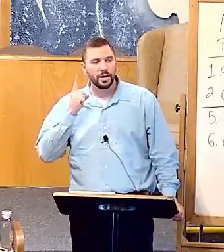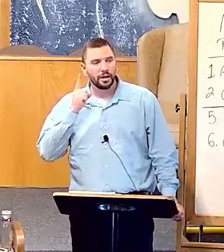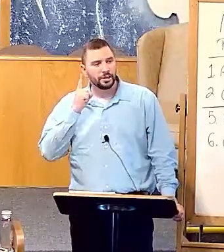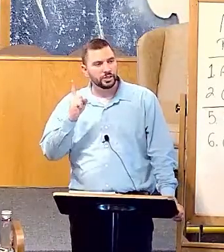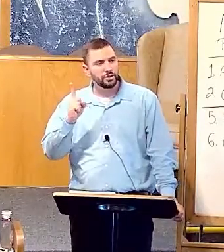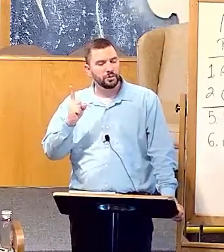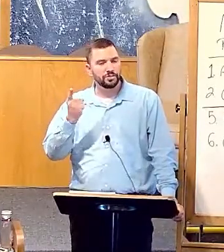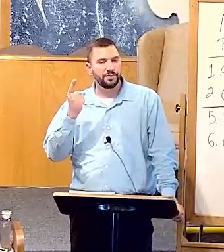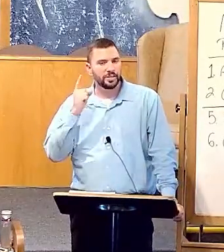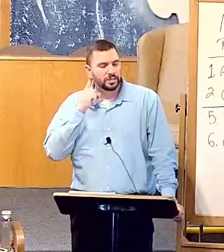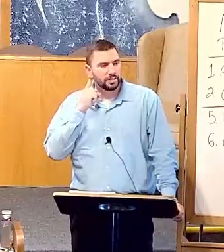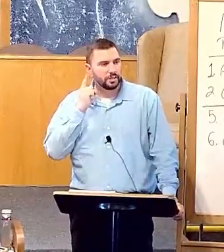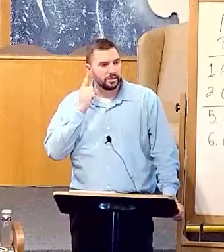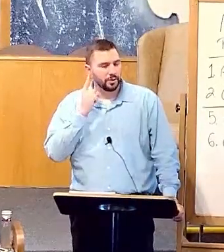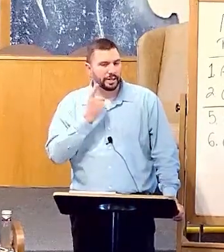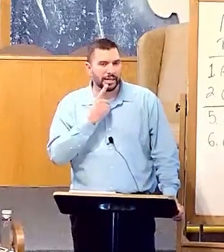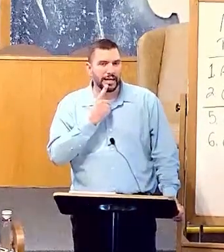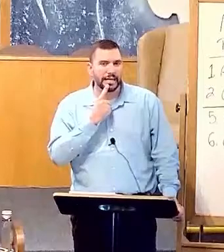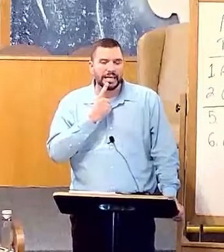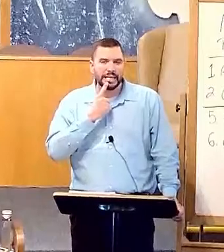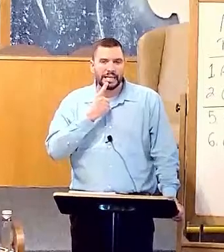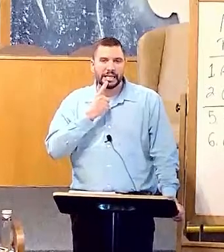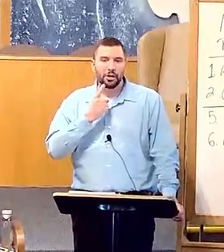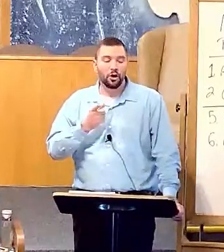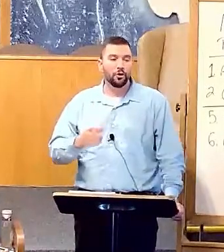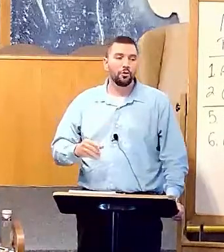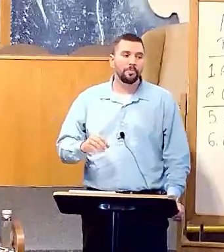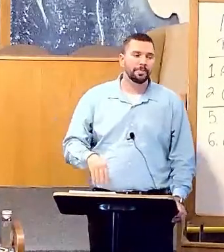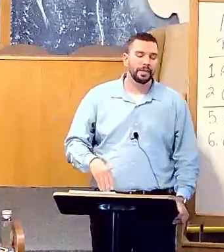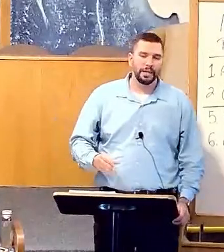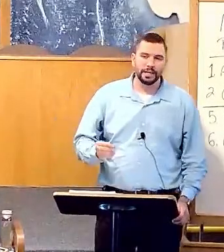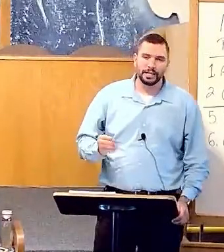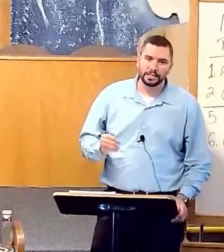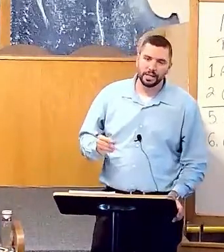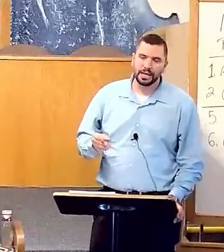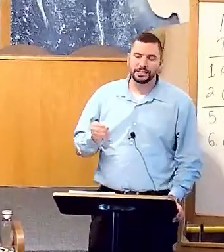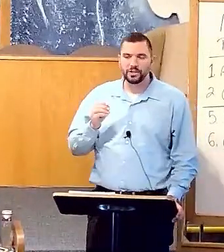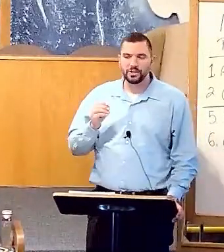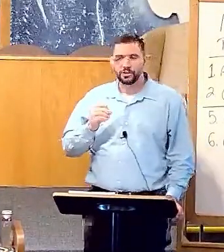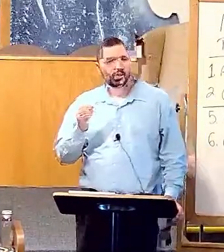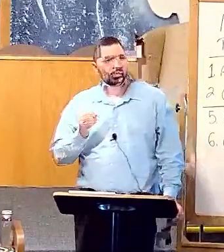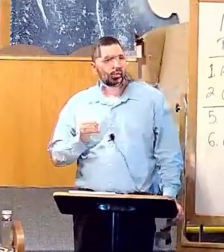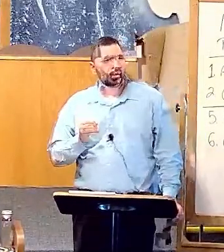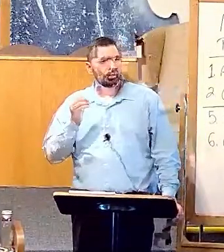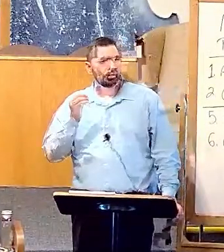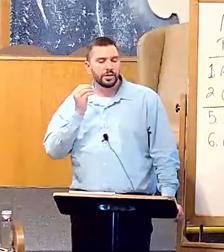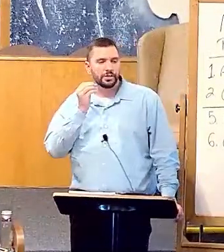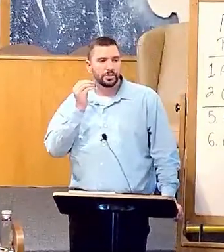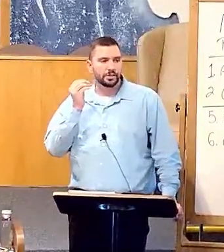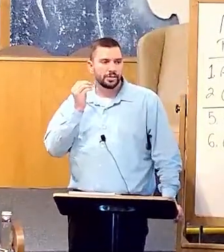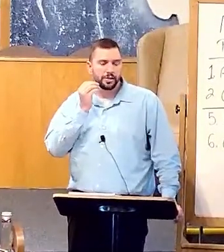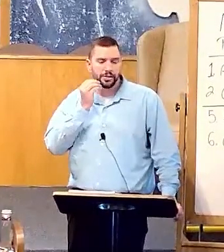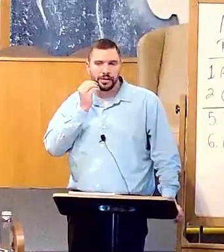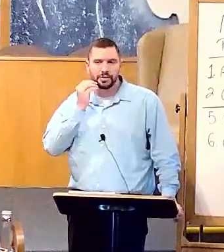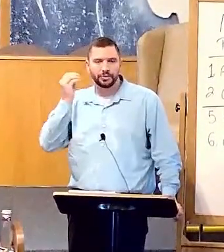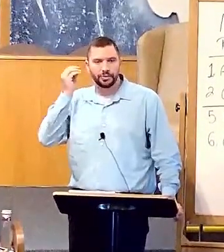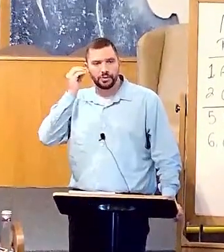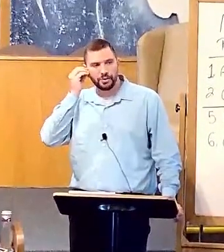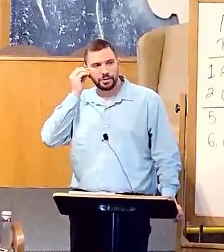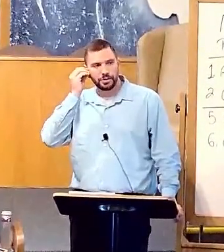just closed fist, going like that. And then home is, I said you could go either way. You can touch your mouth or your cheek